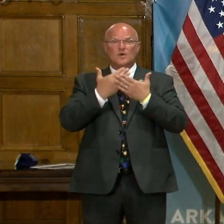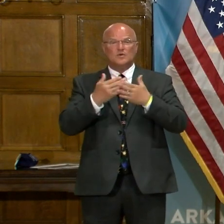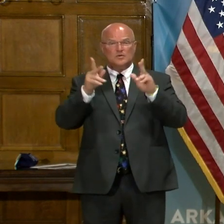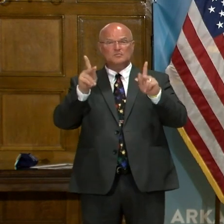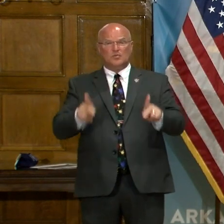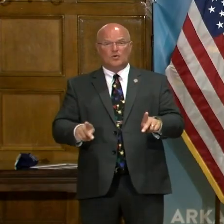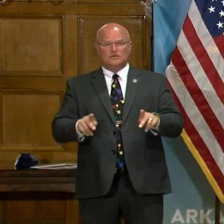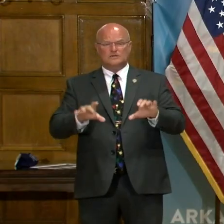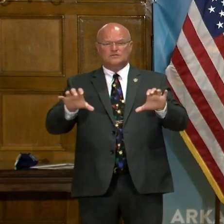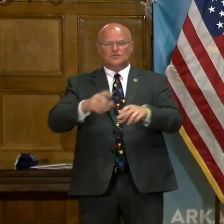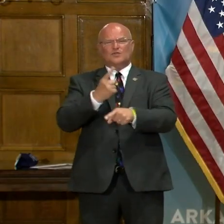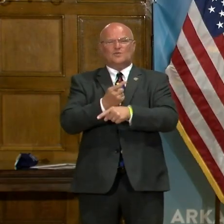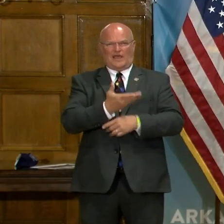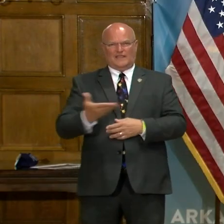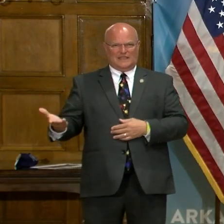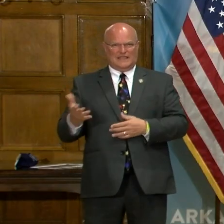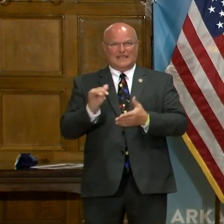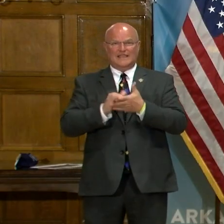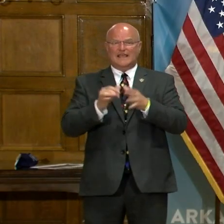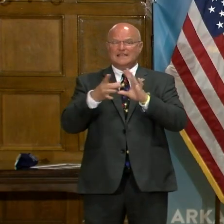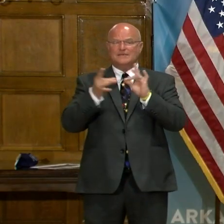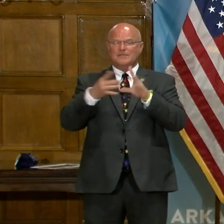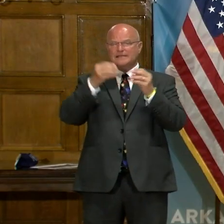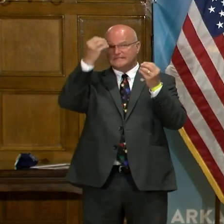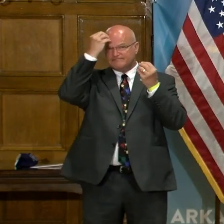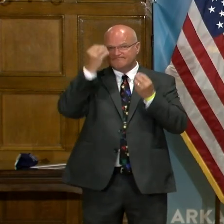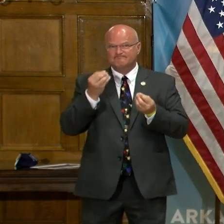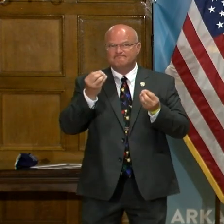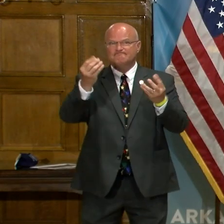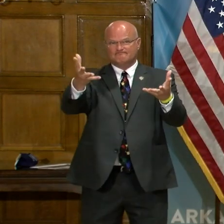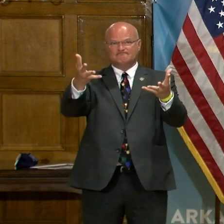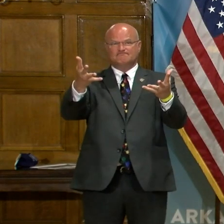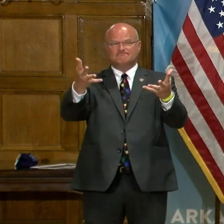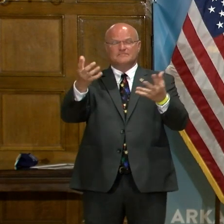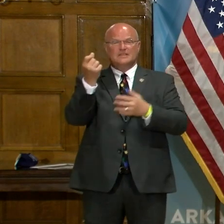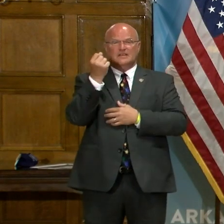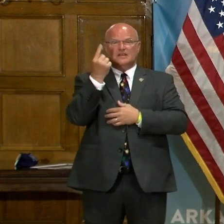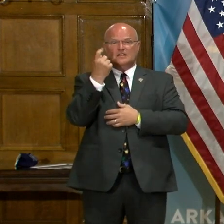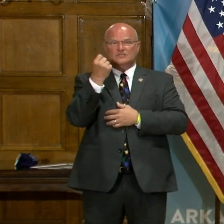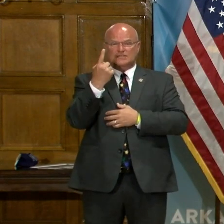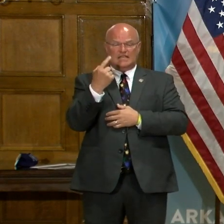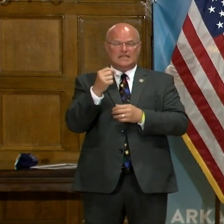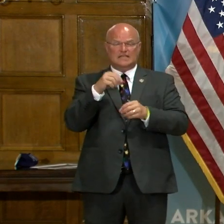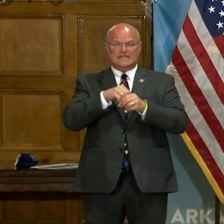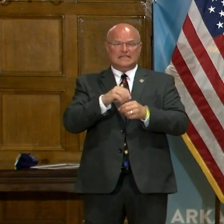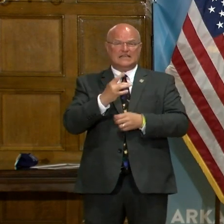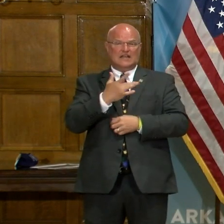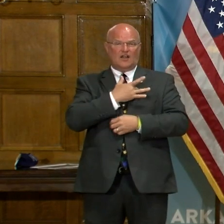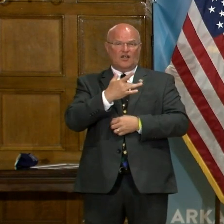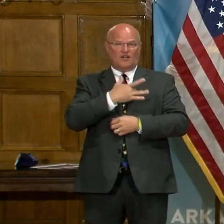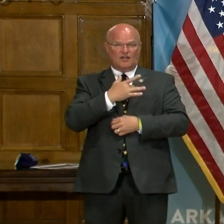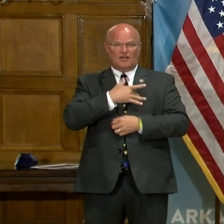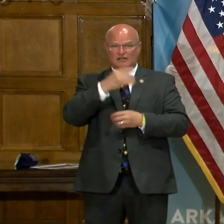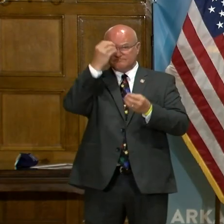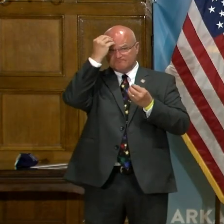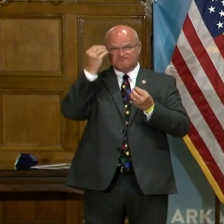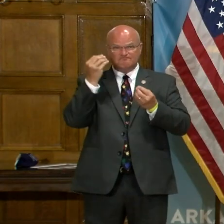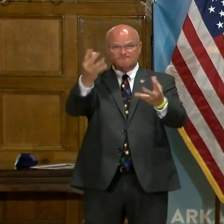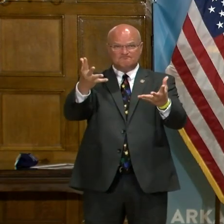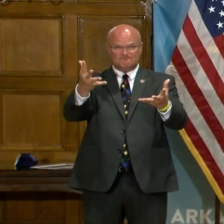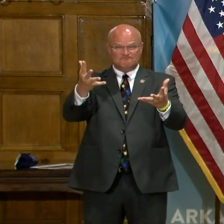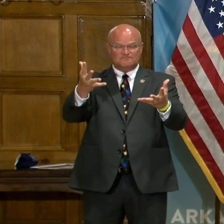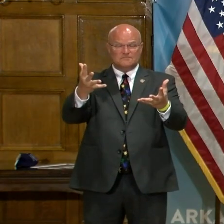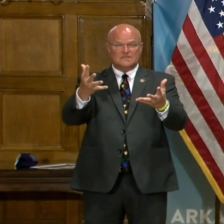and doing the right thing. And that's just the message that we have to understand in our hearts and try to communicate that